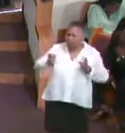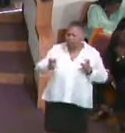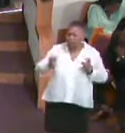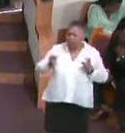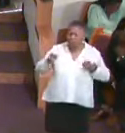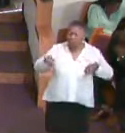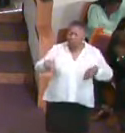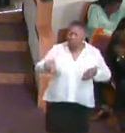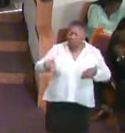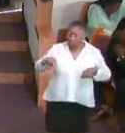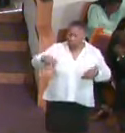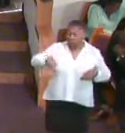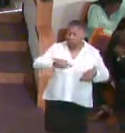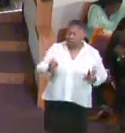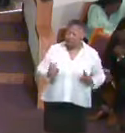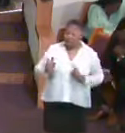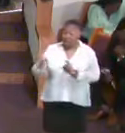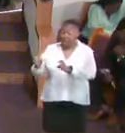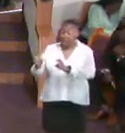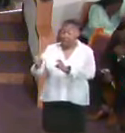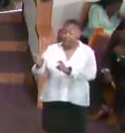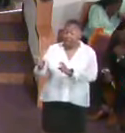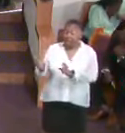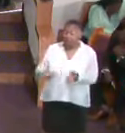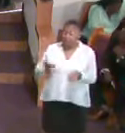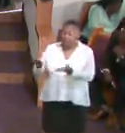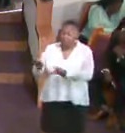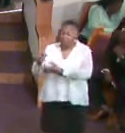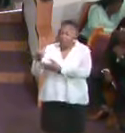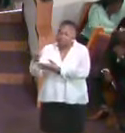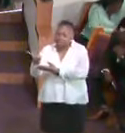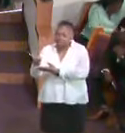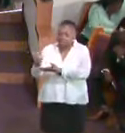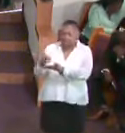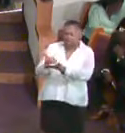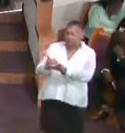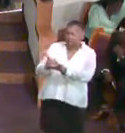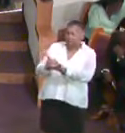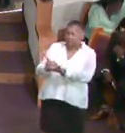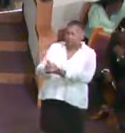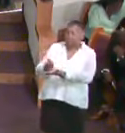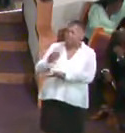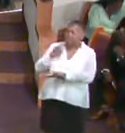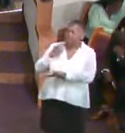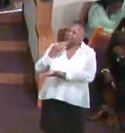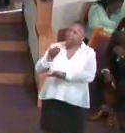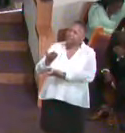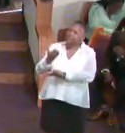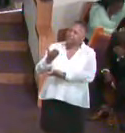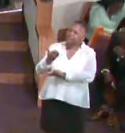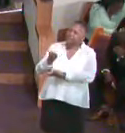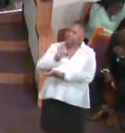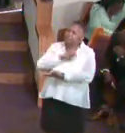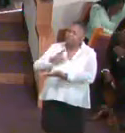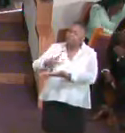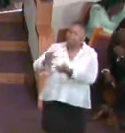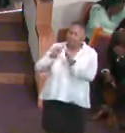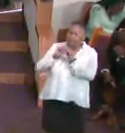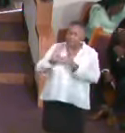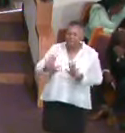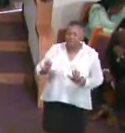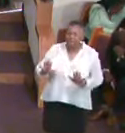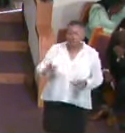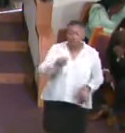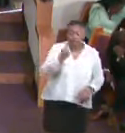we come to bring back our tithes and offering, we just say thank you. We say thank you. Lord, bless